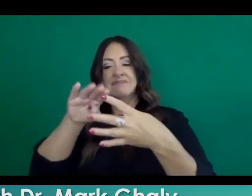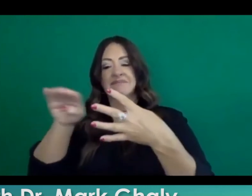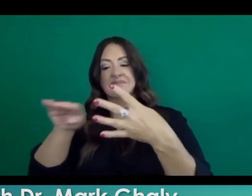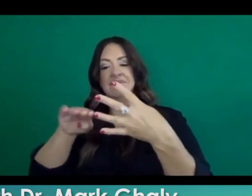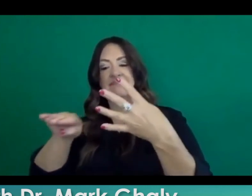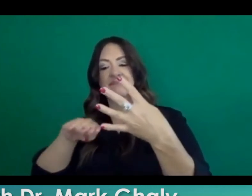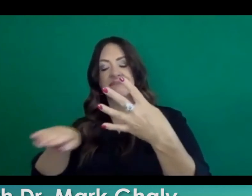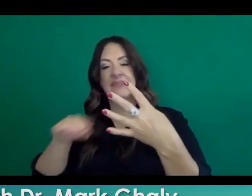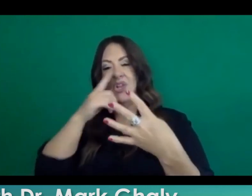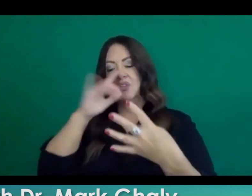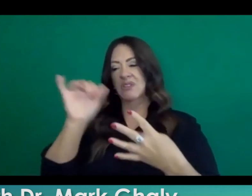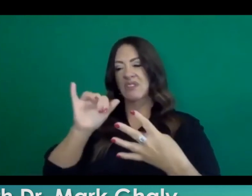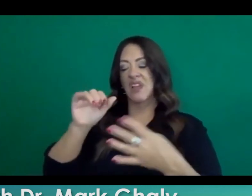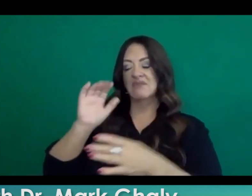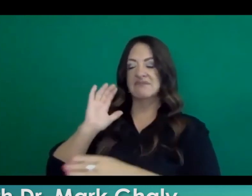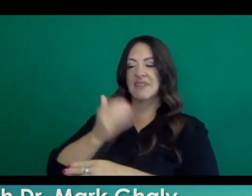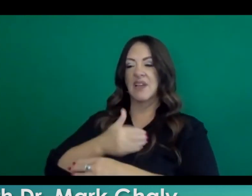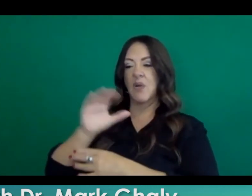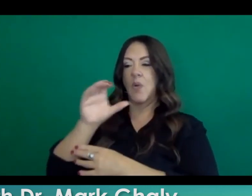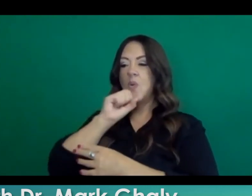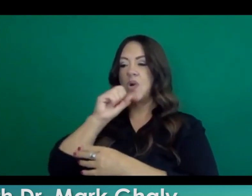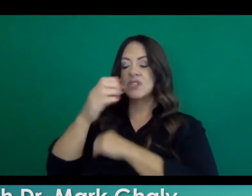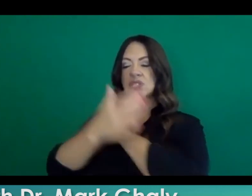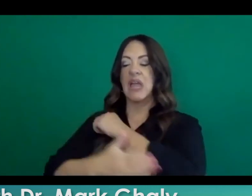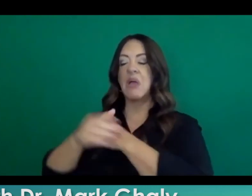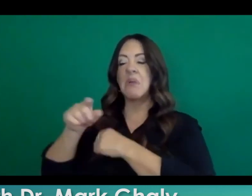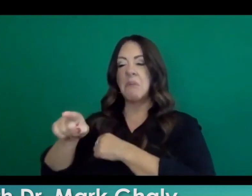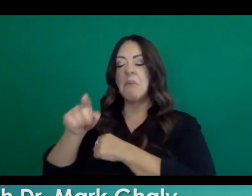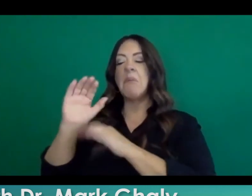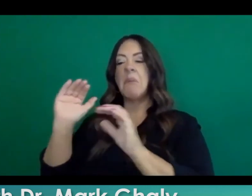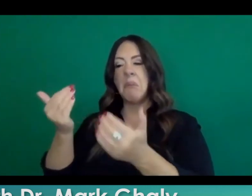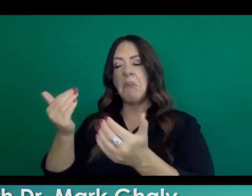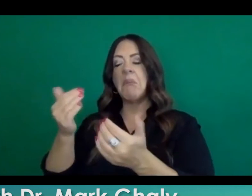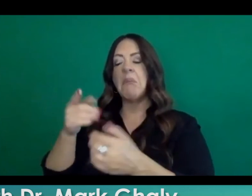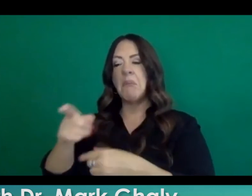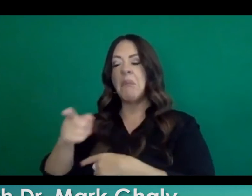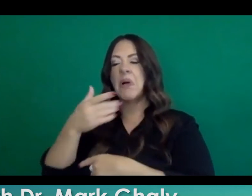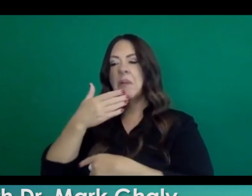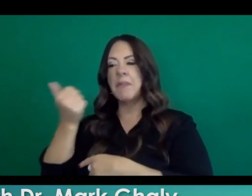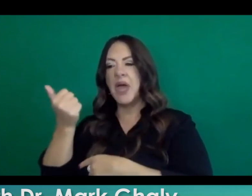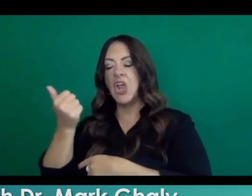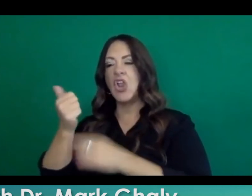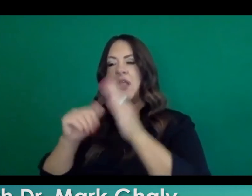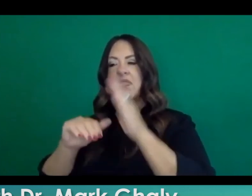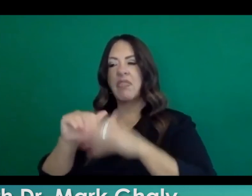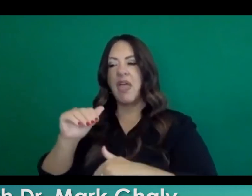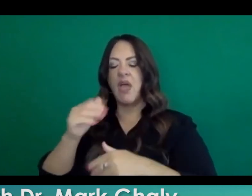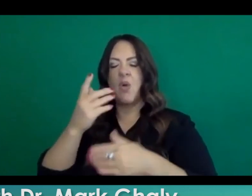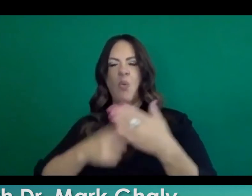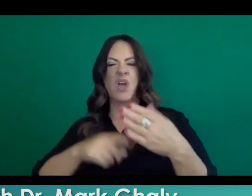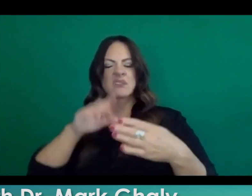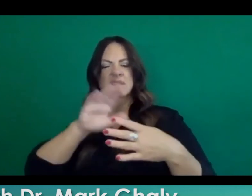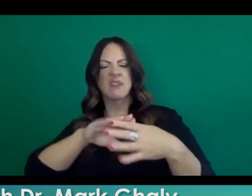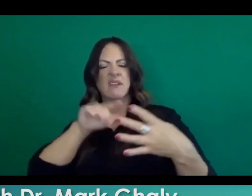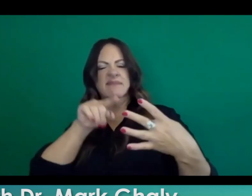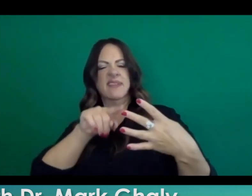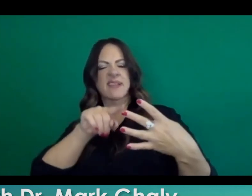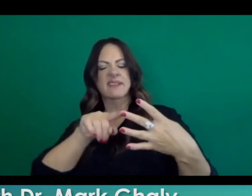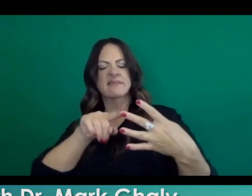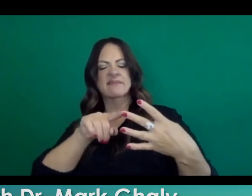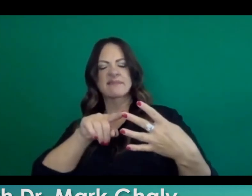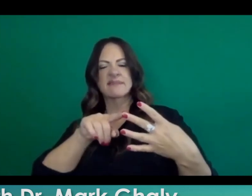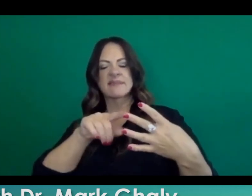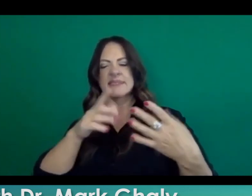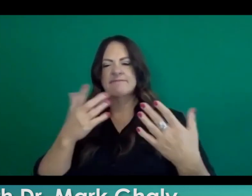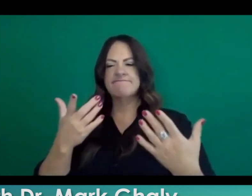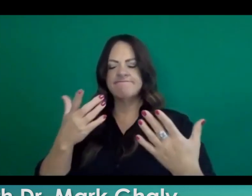is doing better than what's showing, or doing better than the tier it's on. It's below